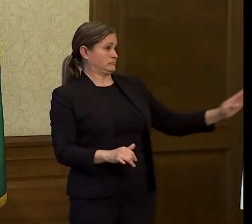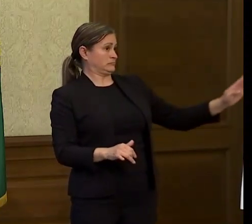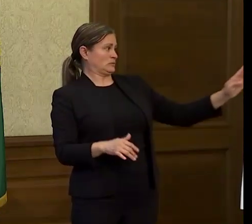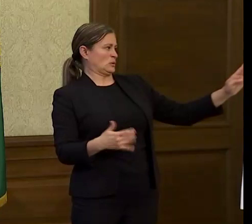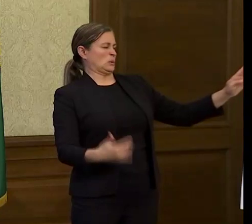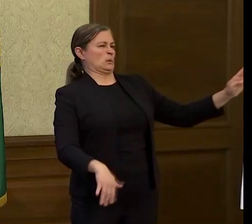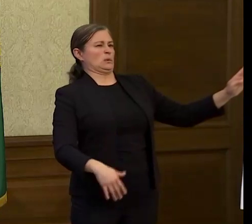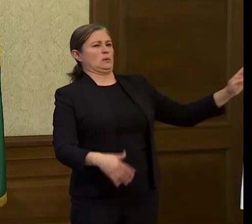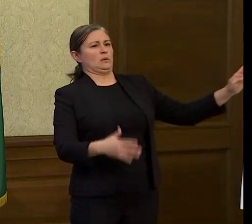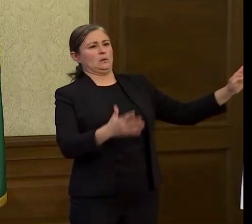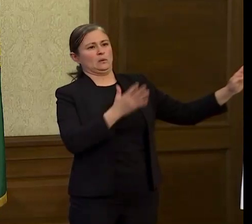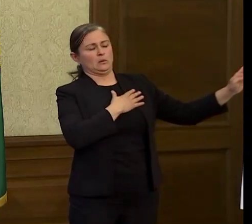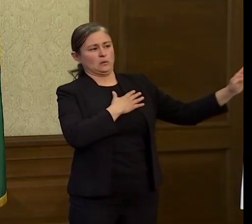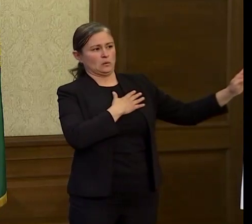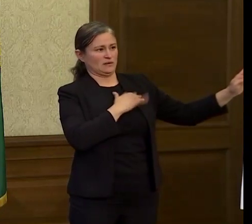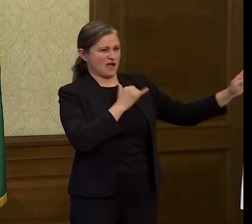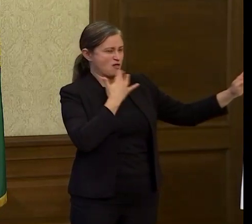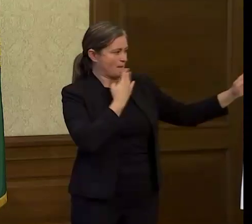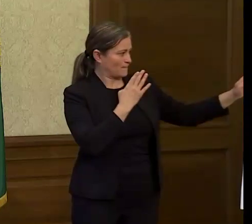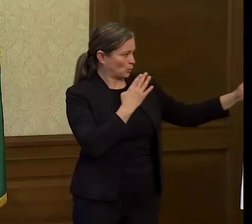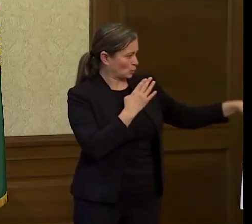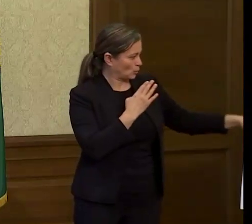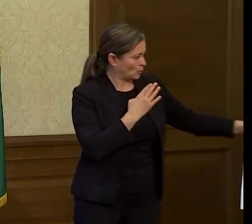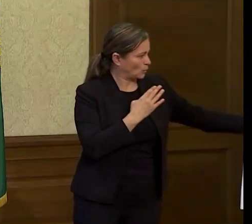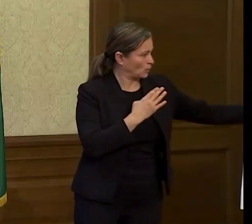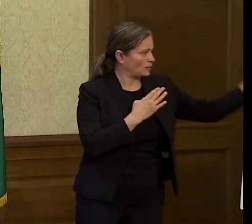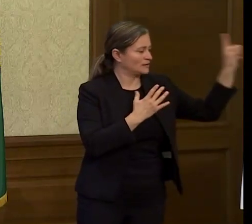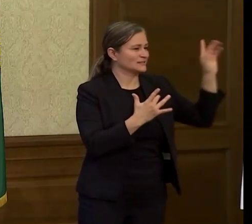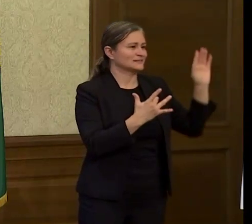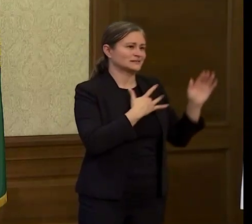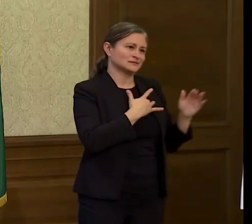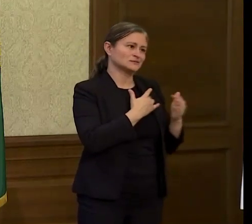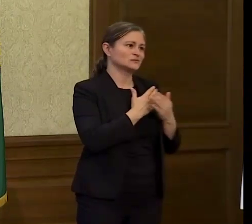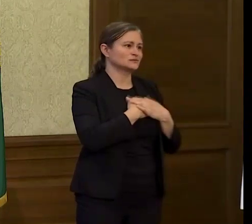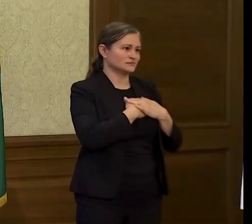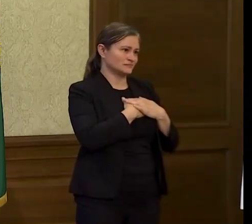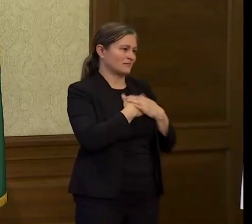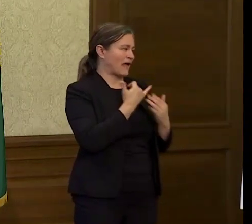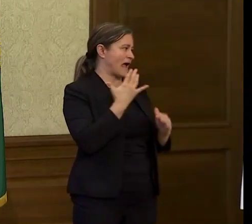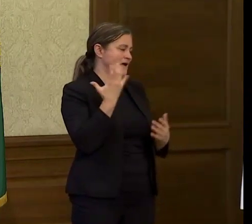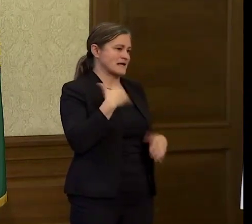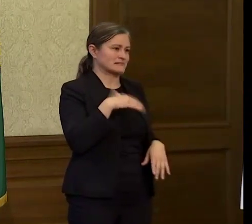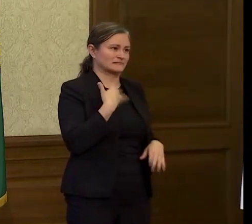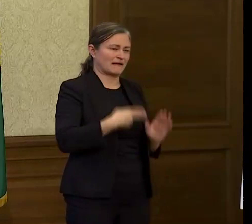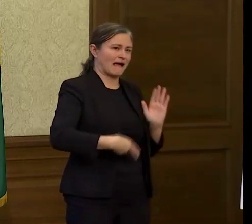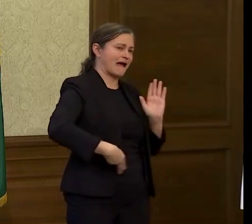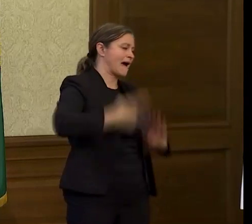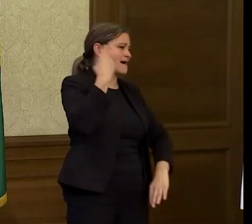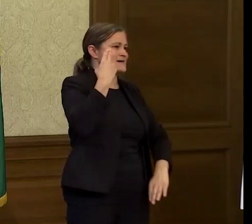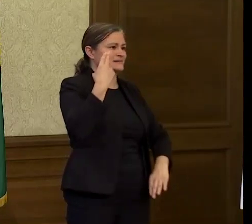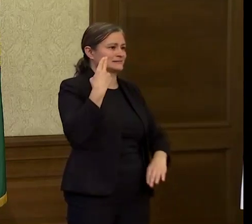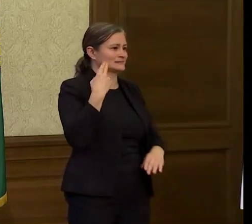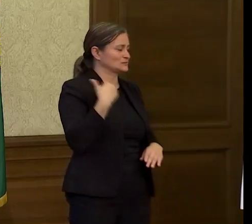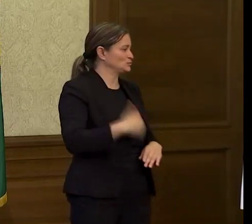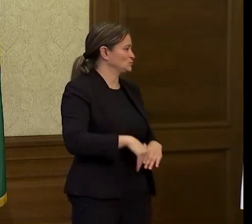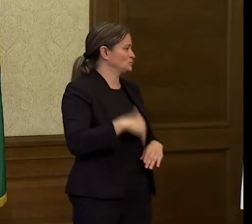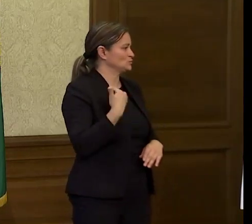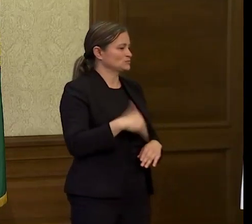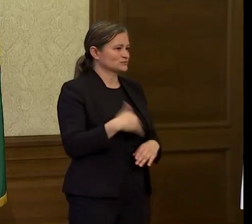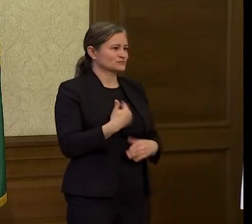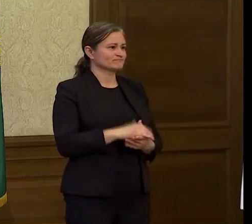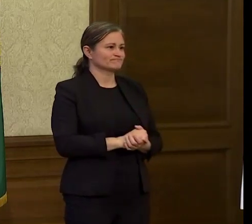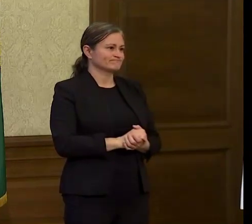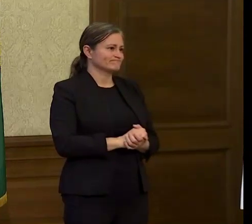so wounded for what's going on in New York tonight, which is the highest slope, and you see that slope heading up.